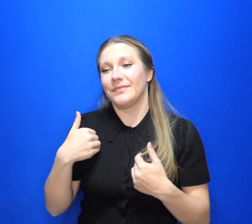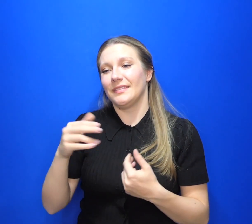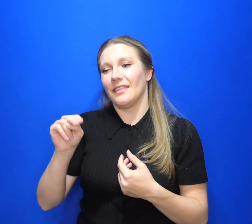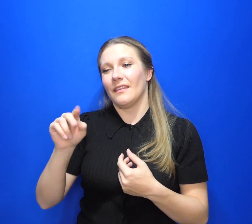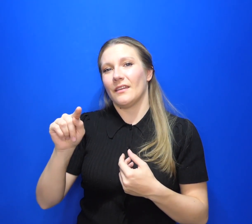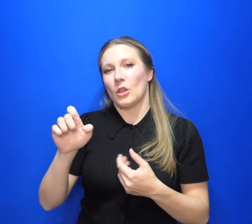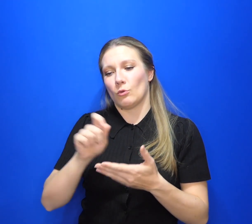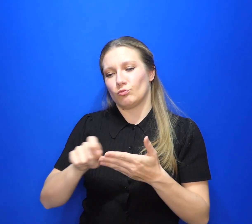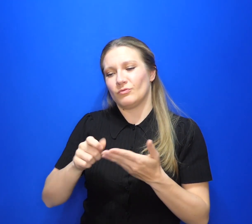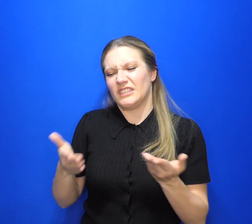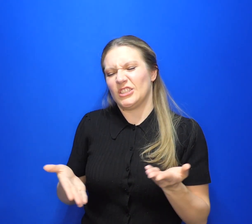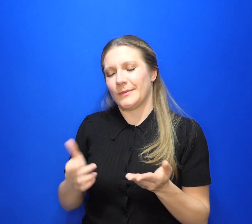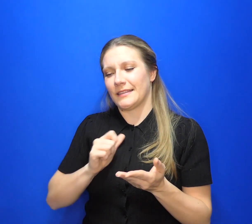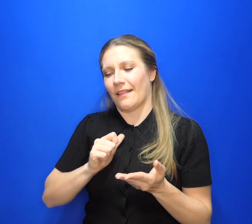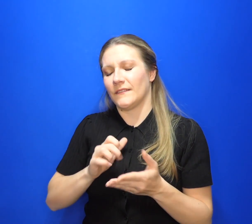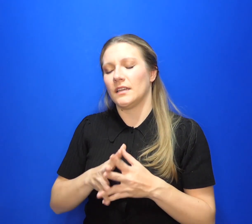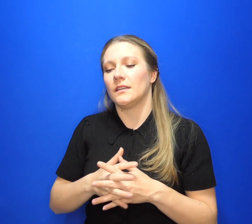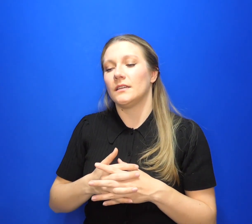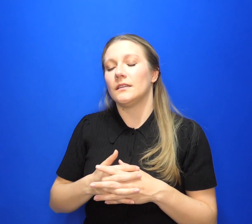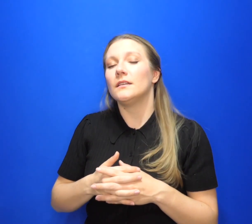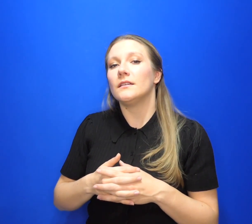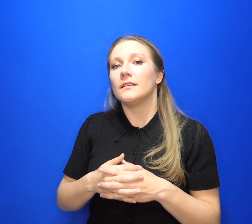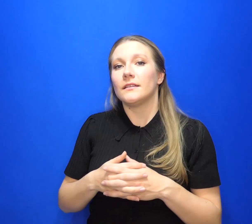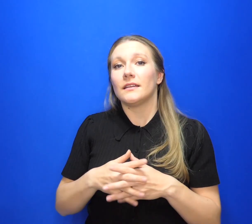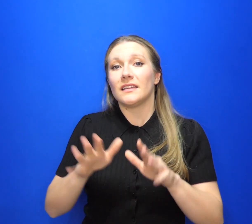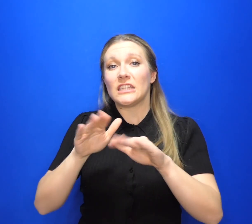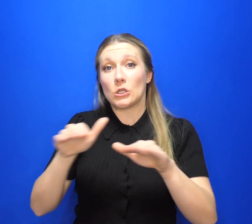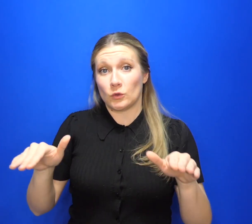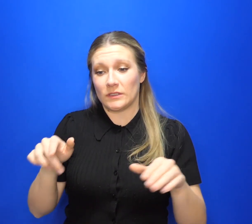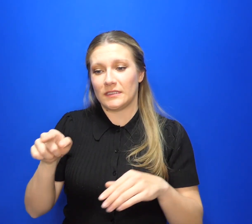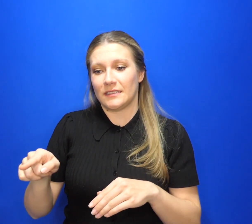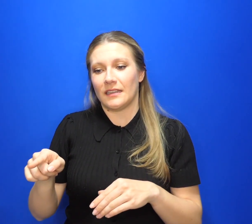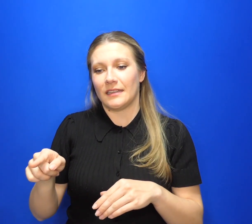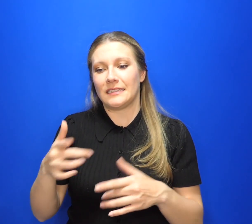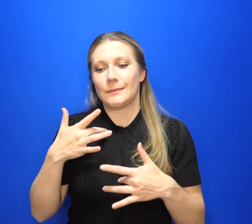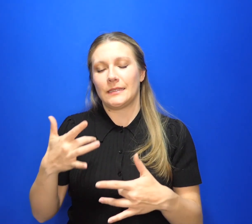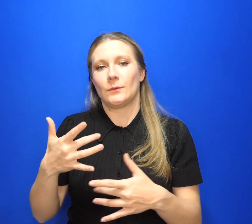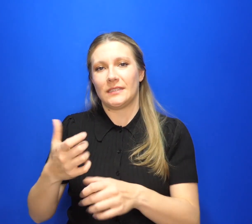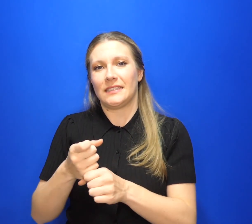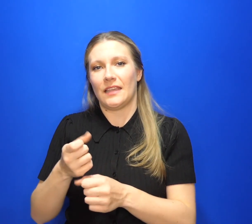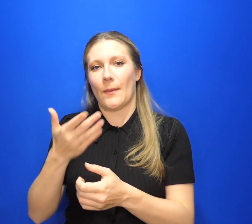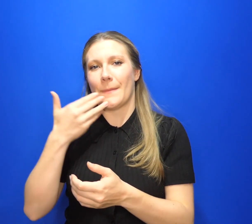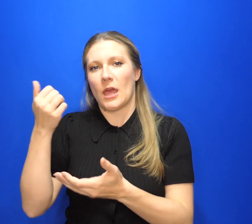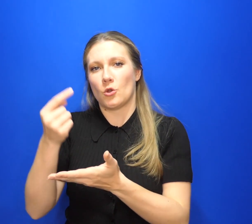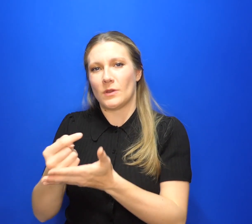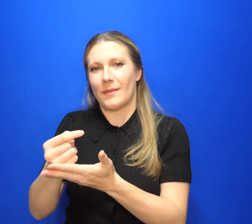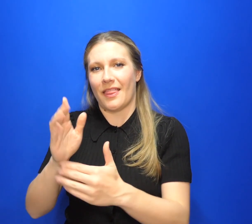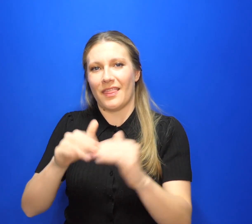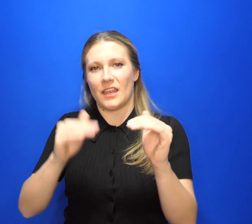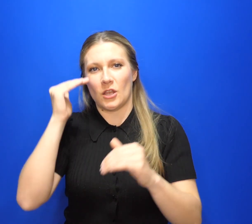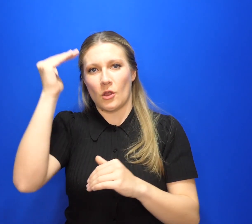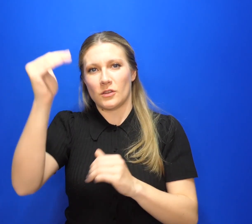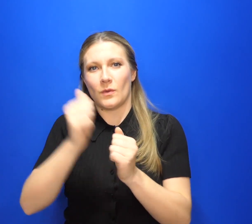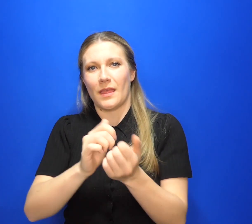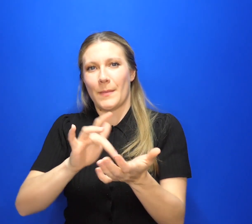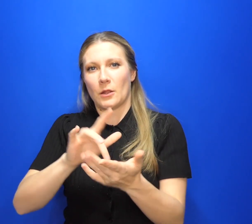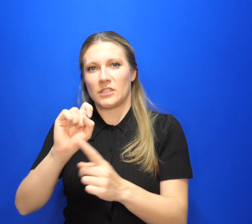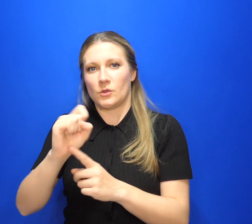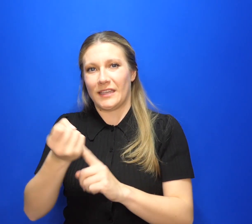children get treated better than adults do in medical situations. And it's because in my mind, it's